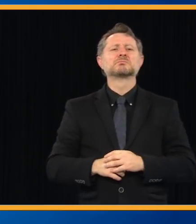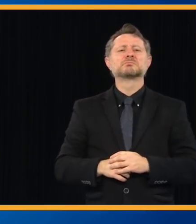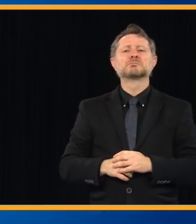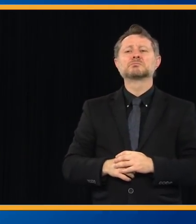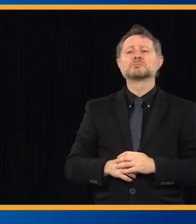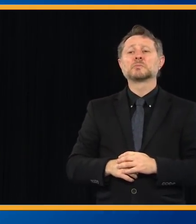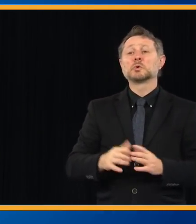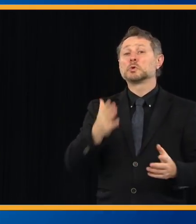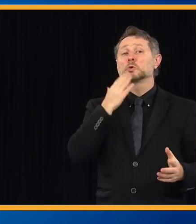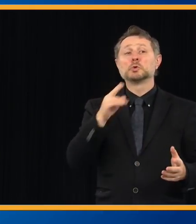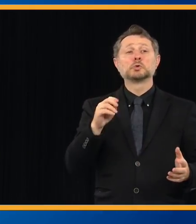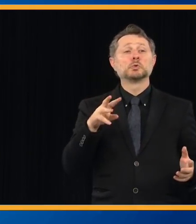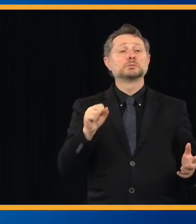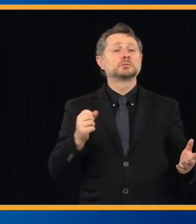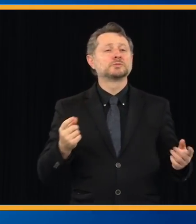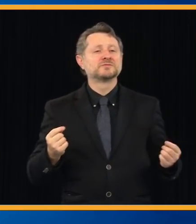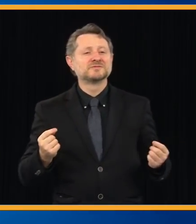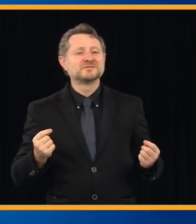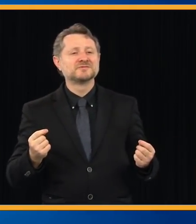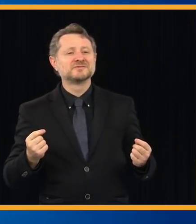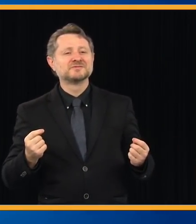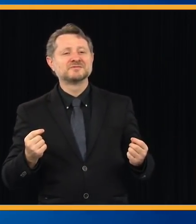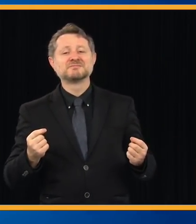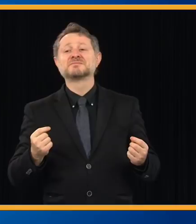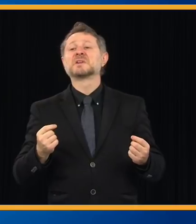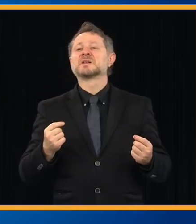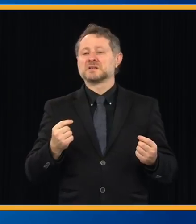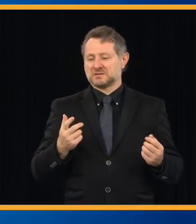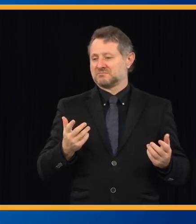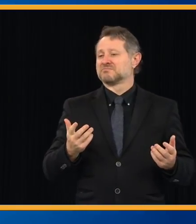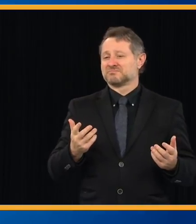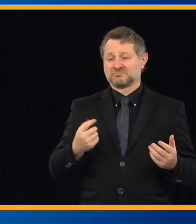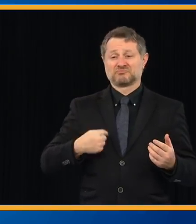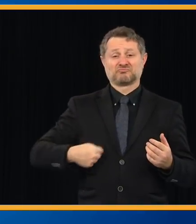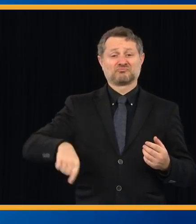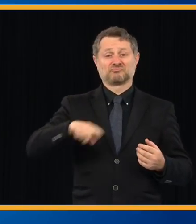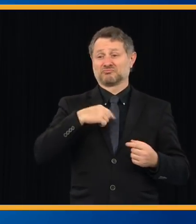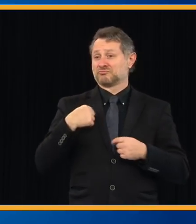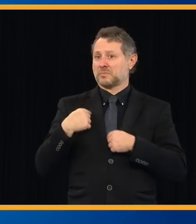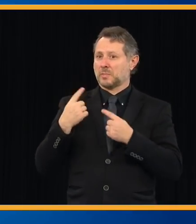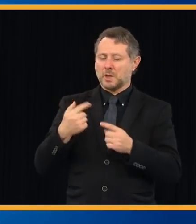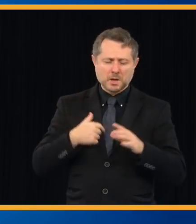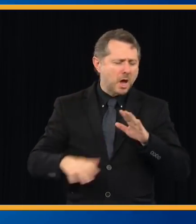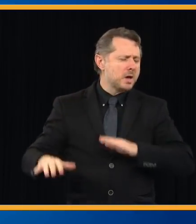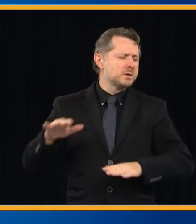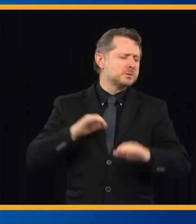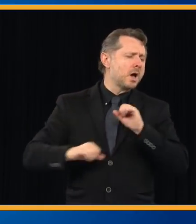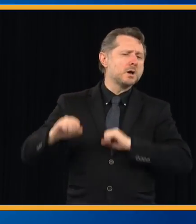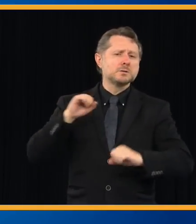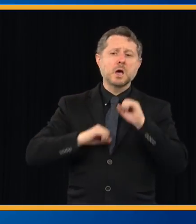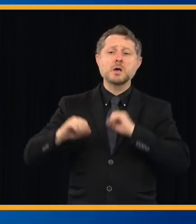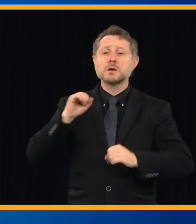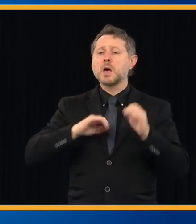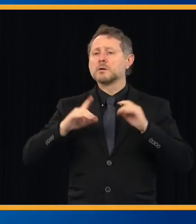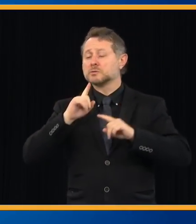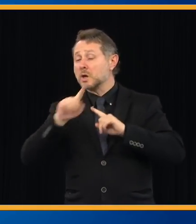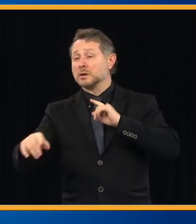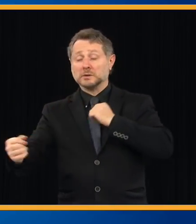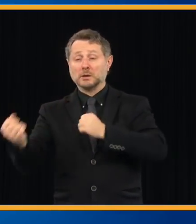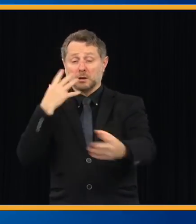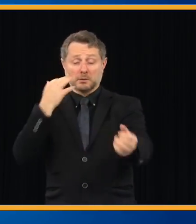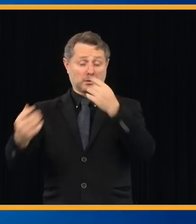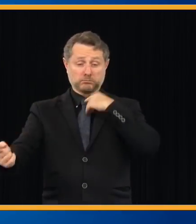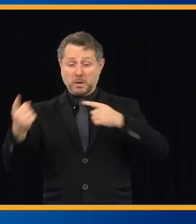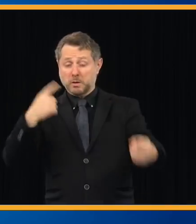we're finally ahead of this virus, right? For so long we were playing catch up. We talked about